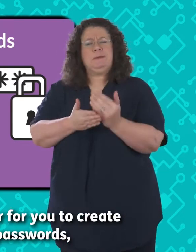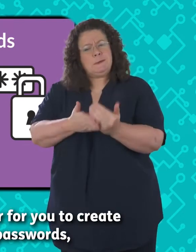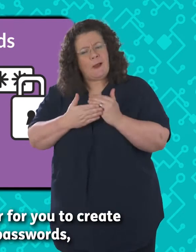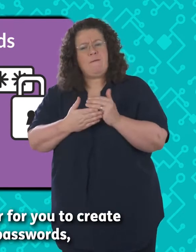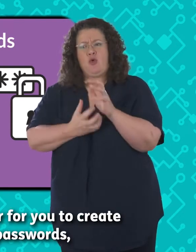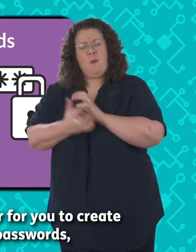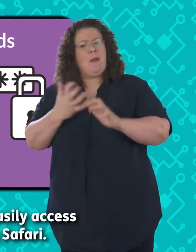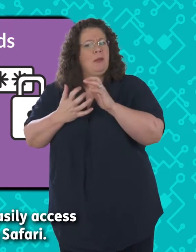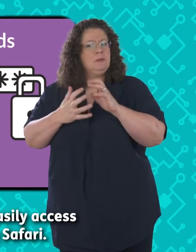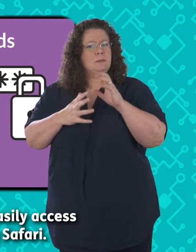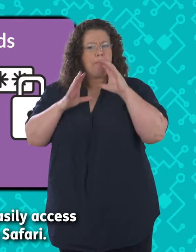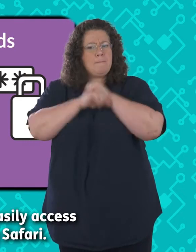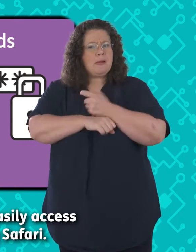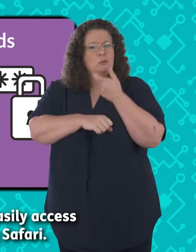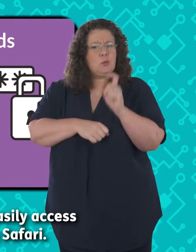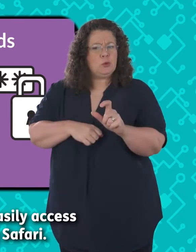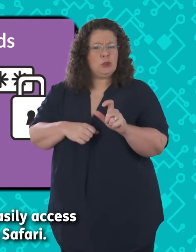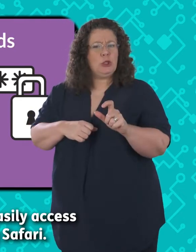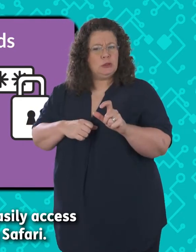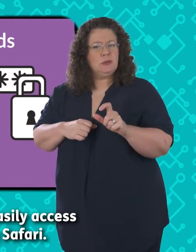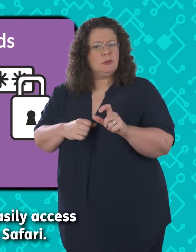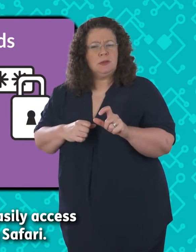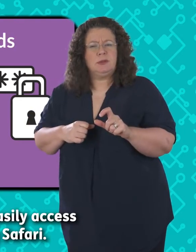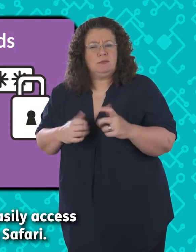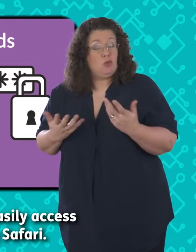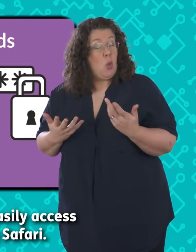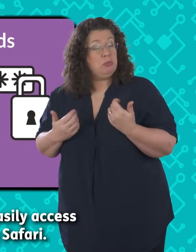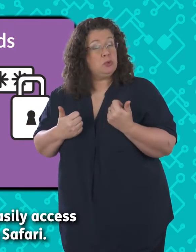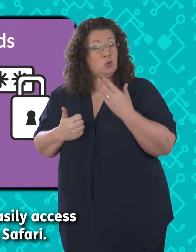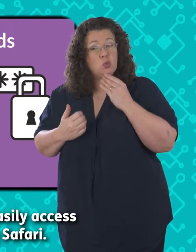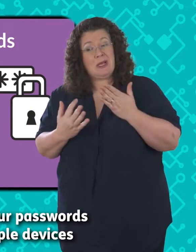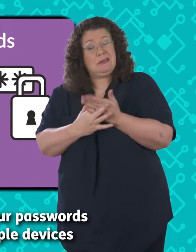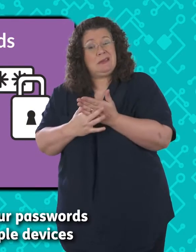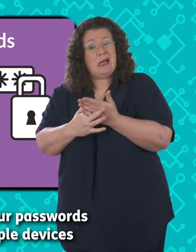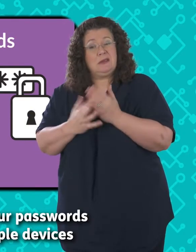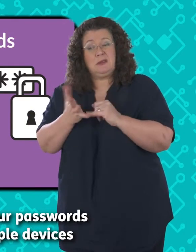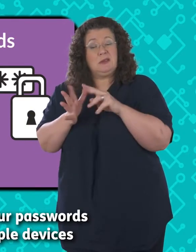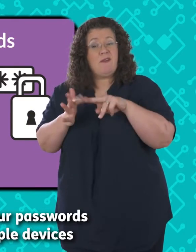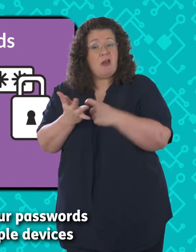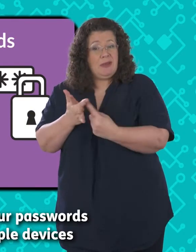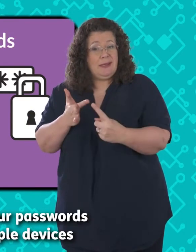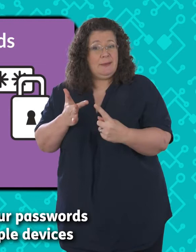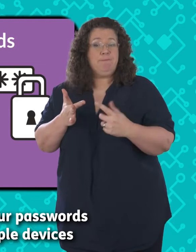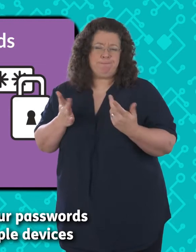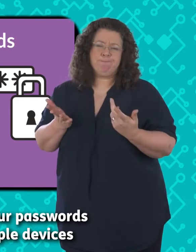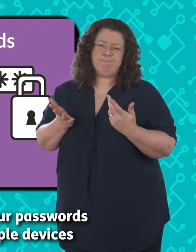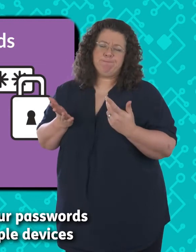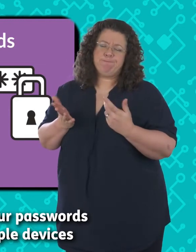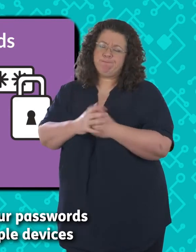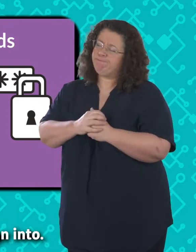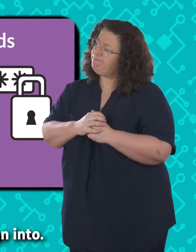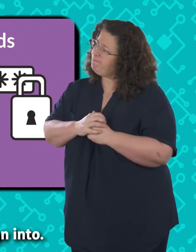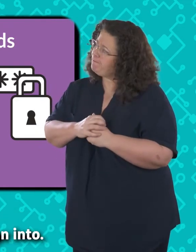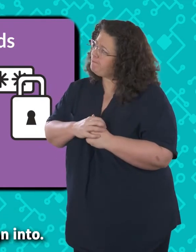complex passwords, which you can easily access while using Safari. You can access your passwords on different Apple